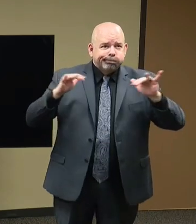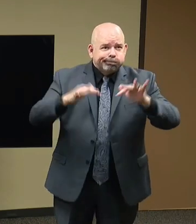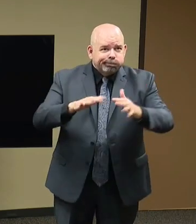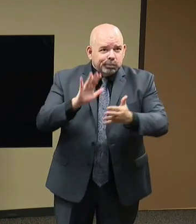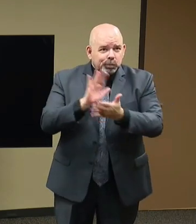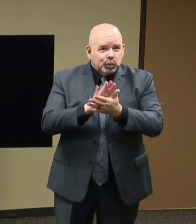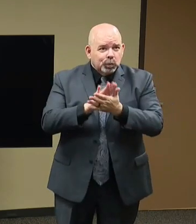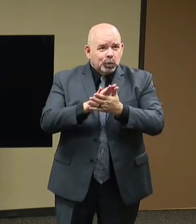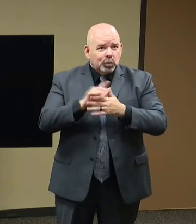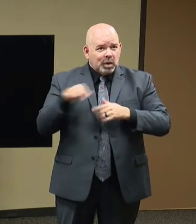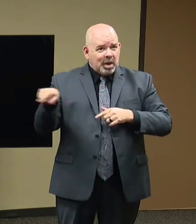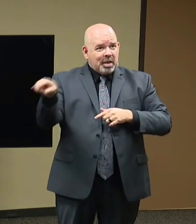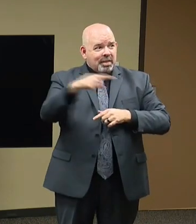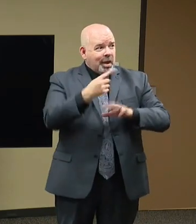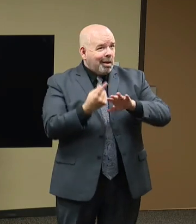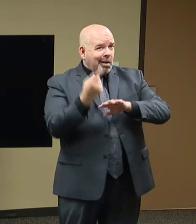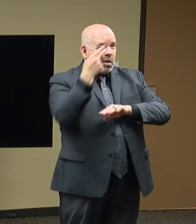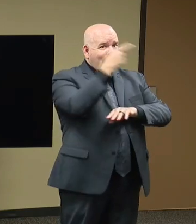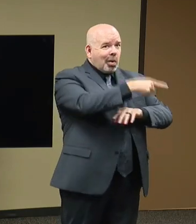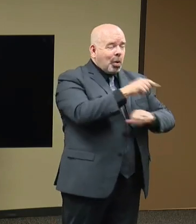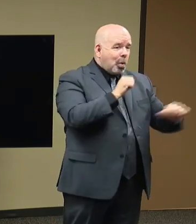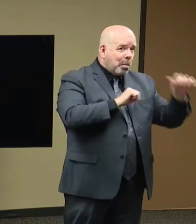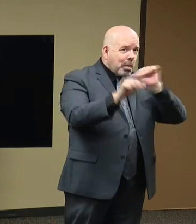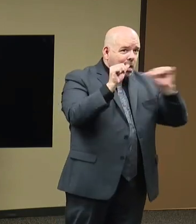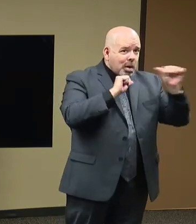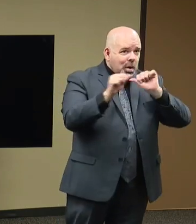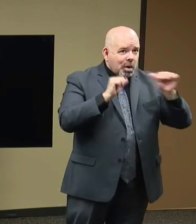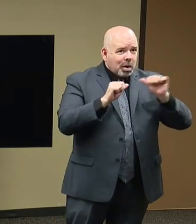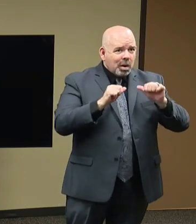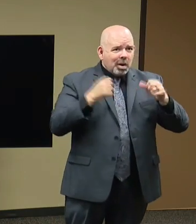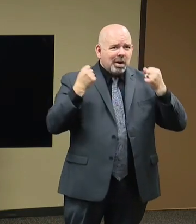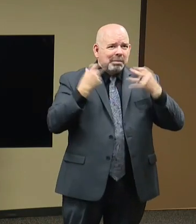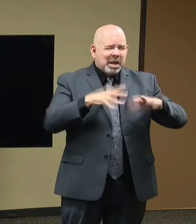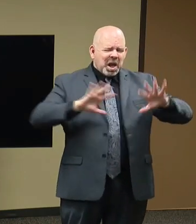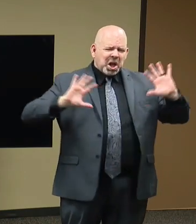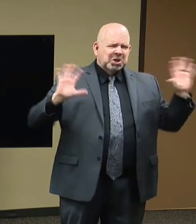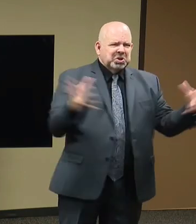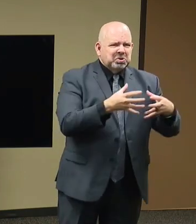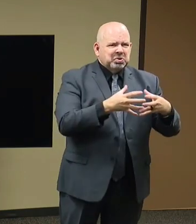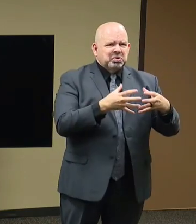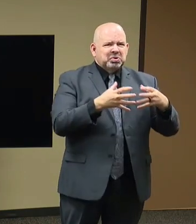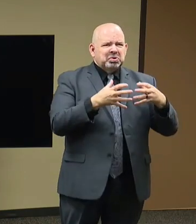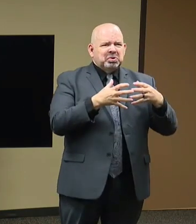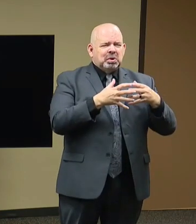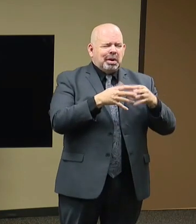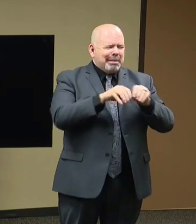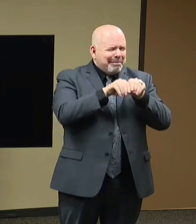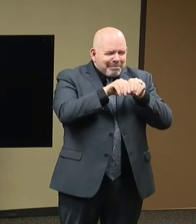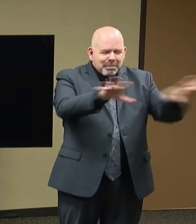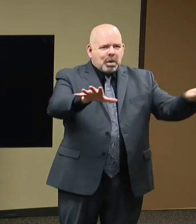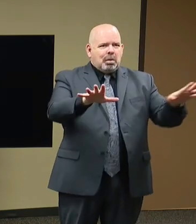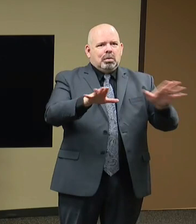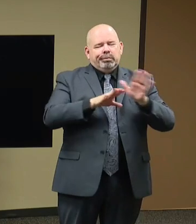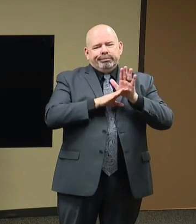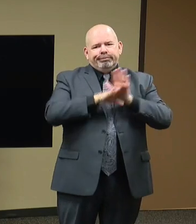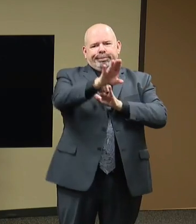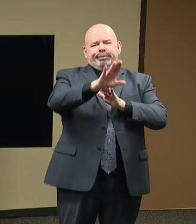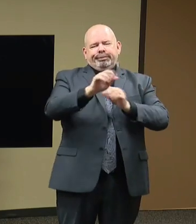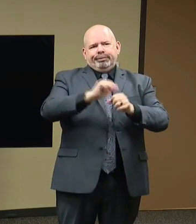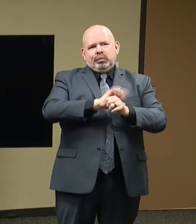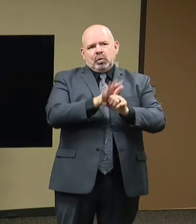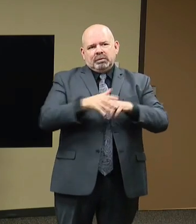all, but many went to the bars, many got together. COVID spread quickly, it got into the dorms, it led to the situation that they're